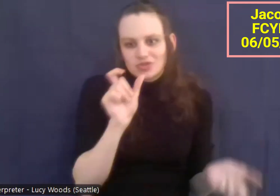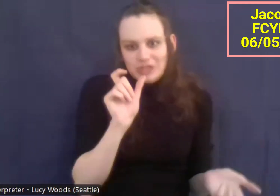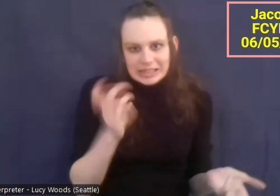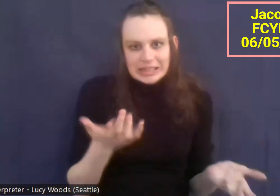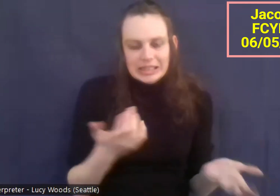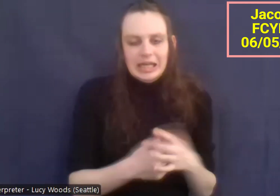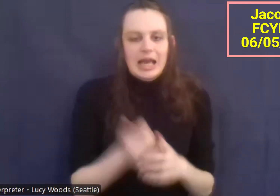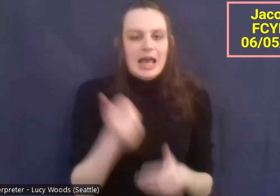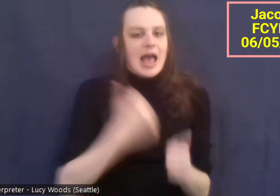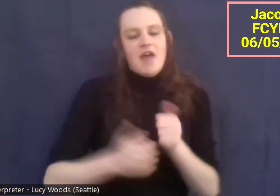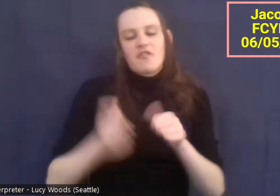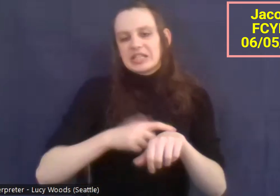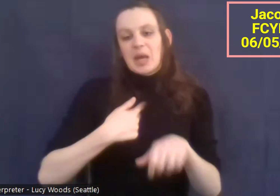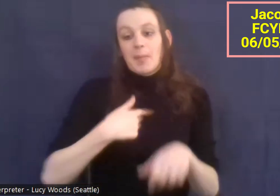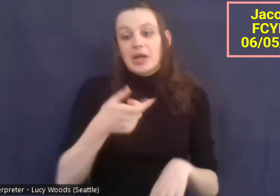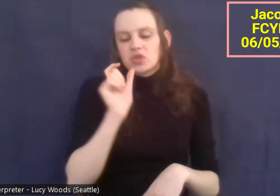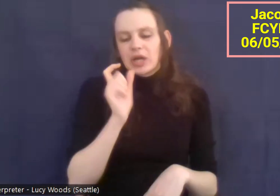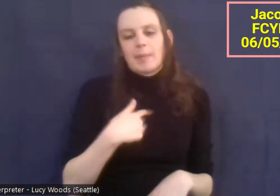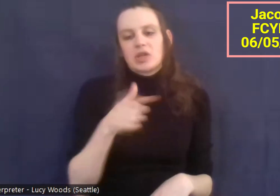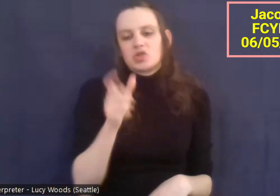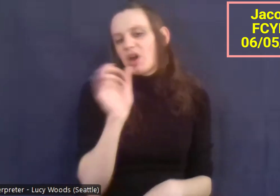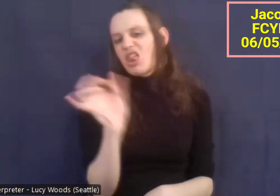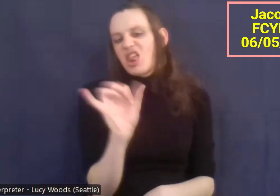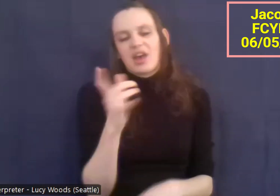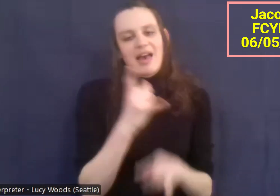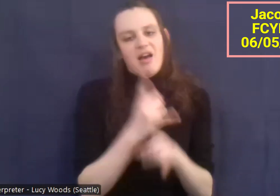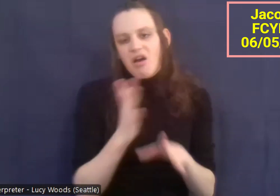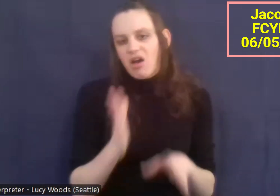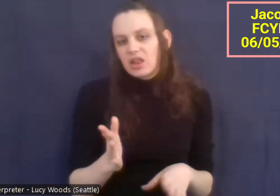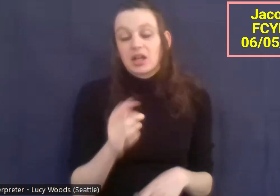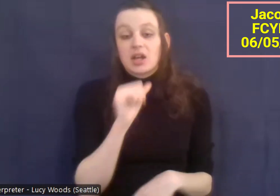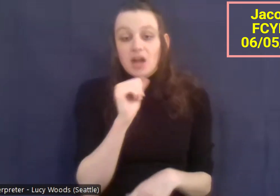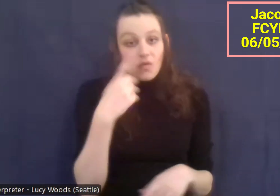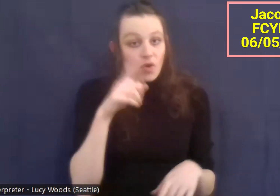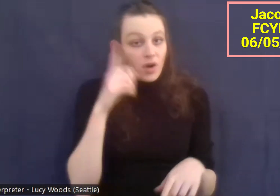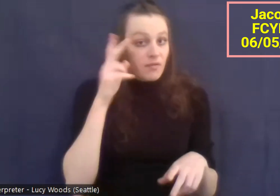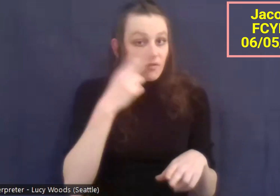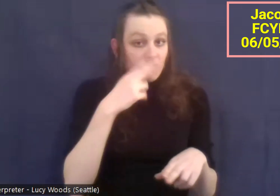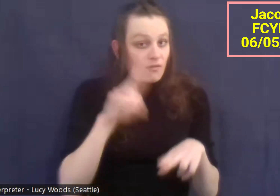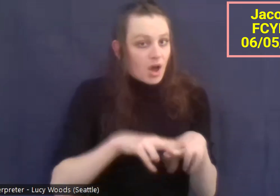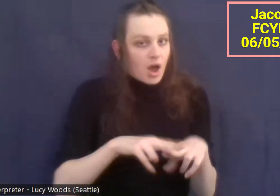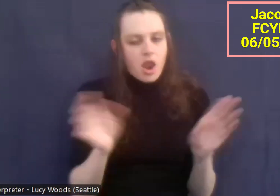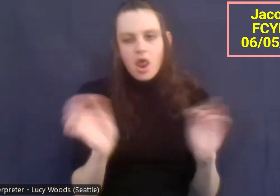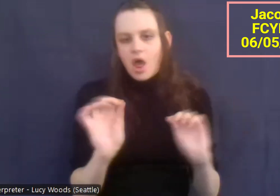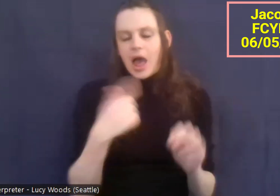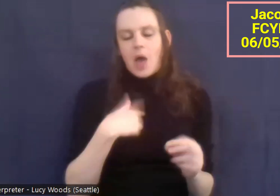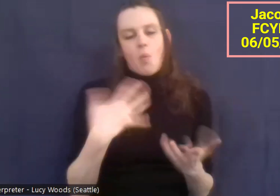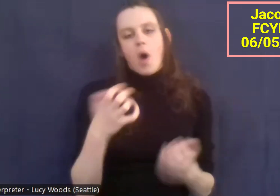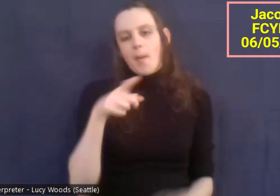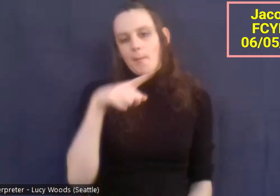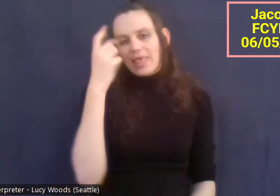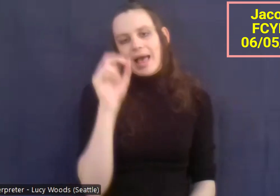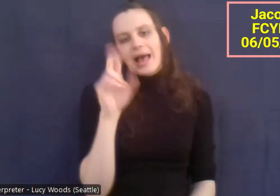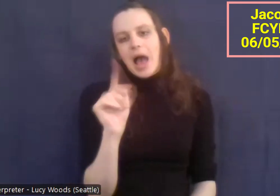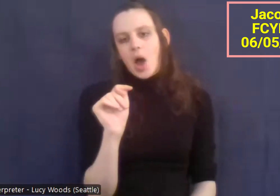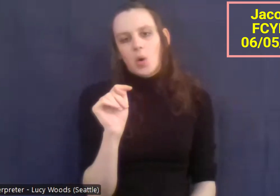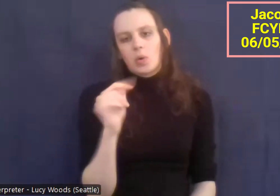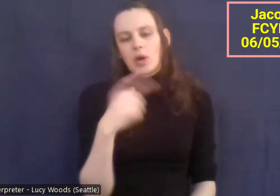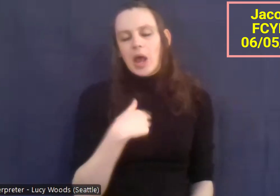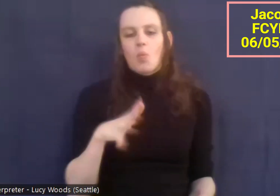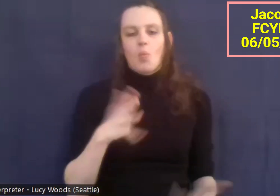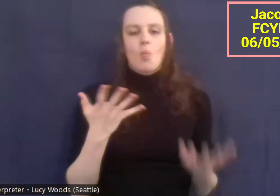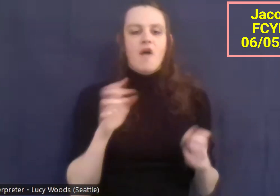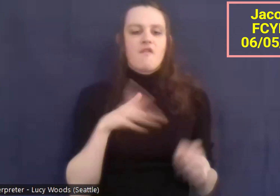drank alcoholically, and it was not for fun. It was to black out. I wanted sweet oblivion all the time. Moving forward